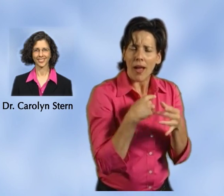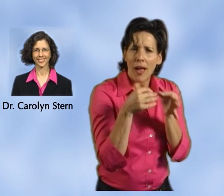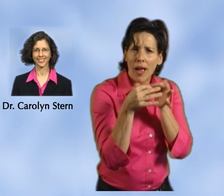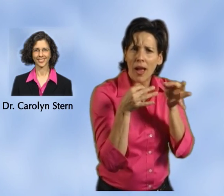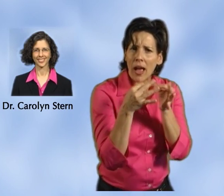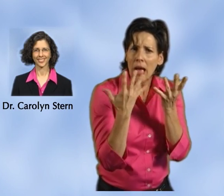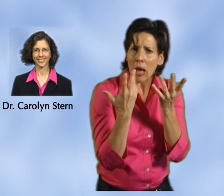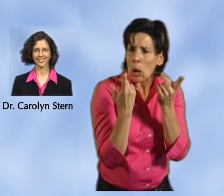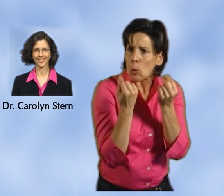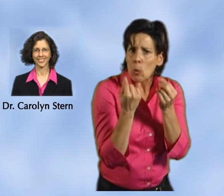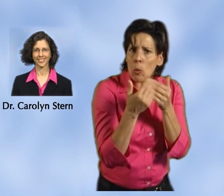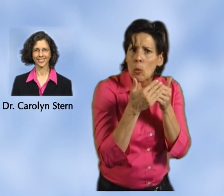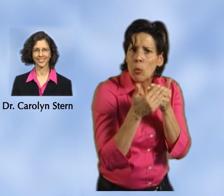happens